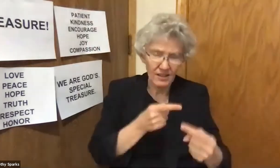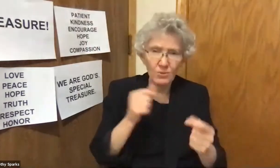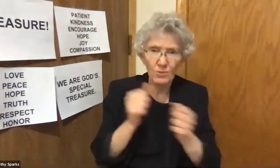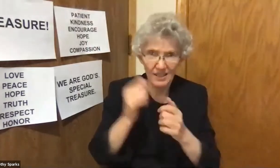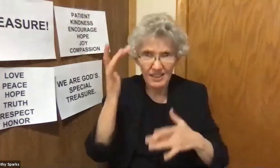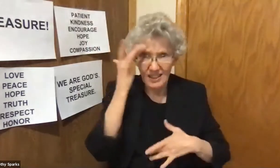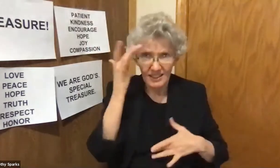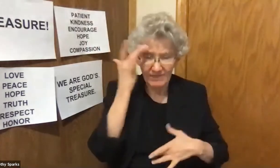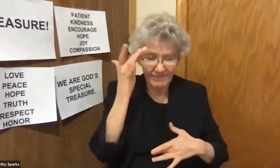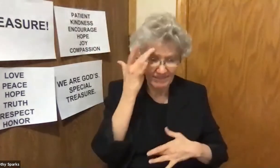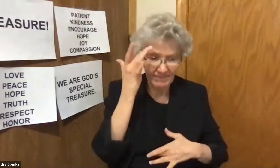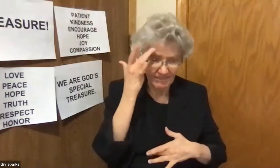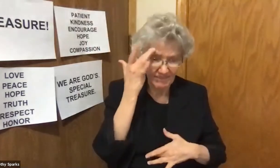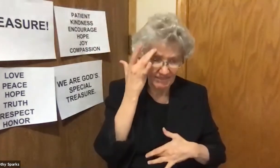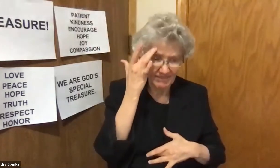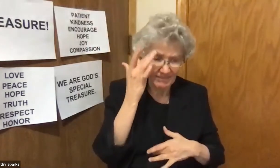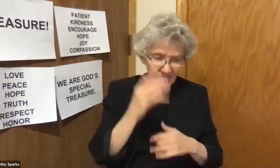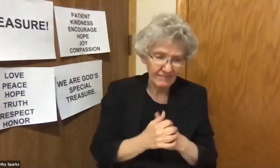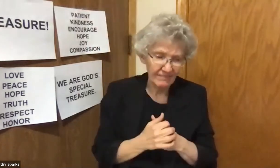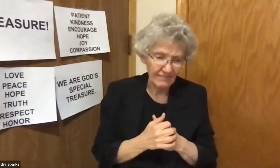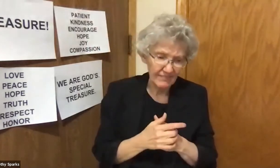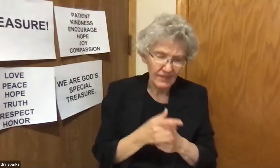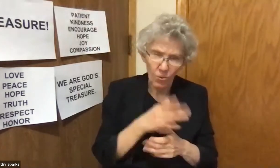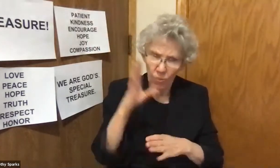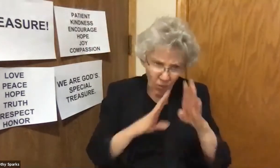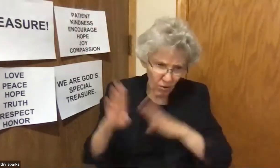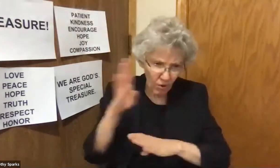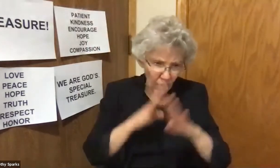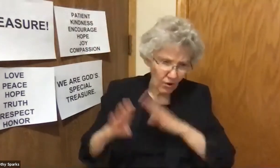For people fighting disease.